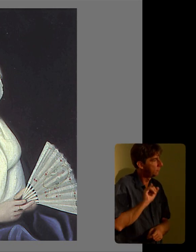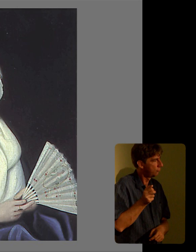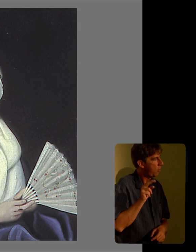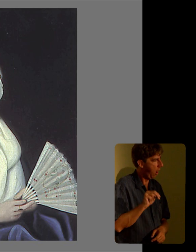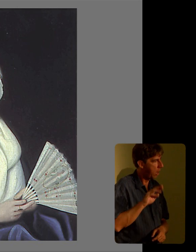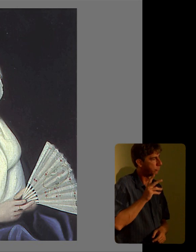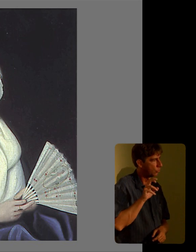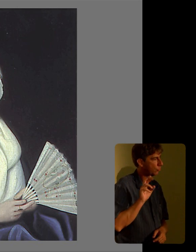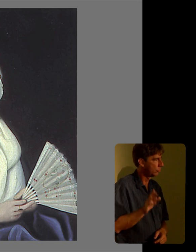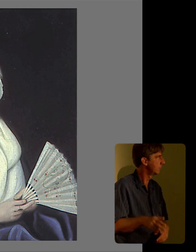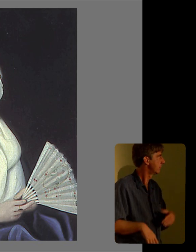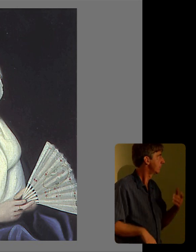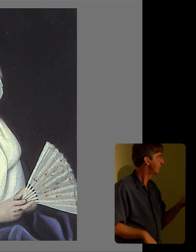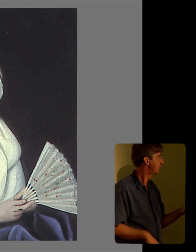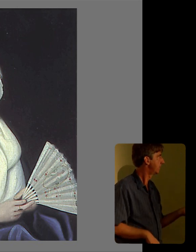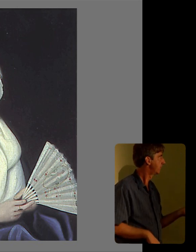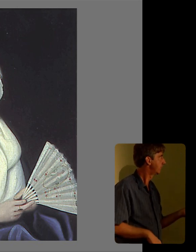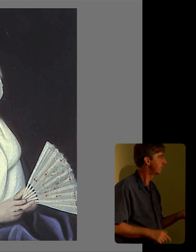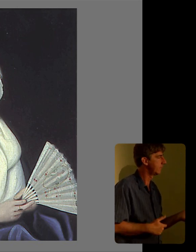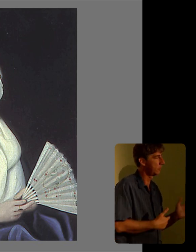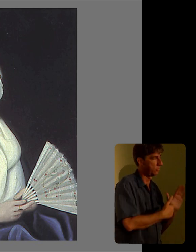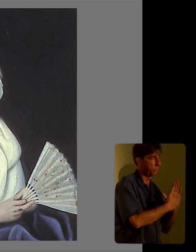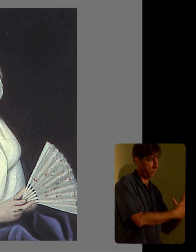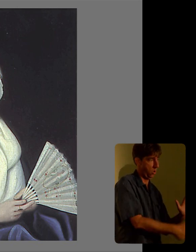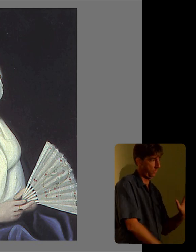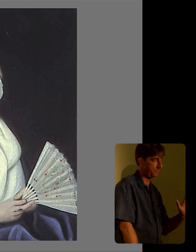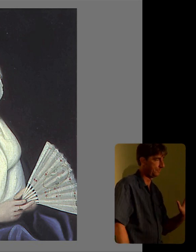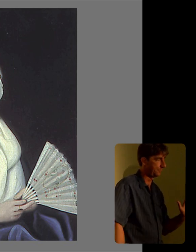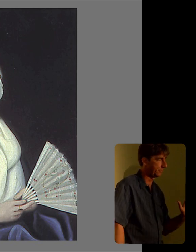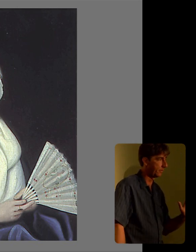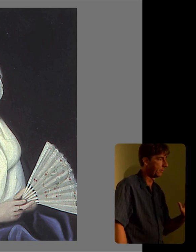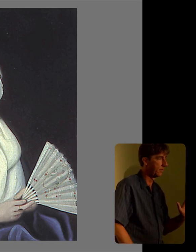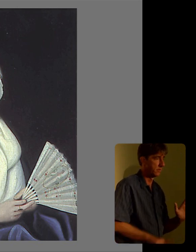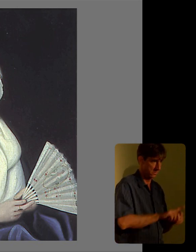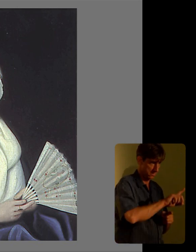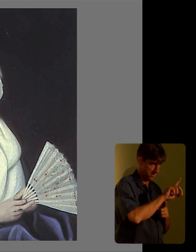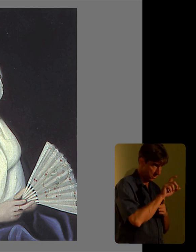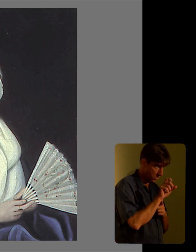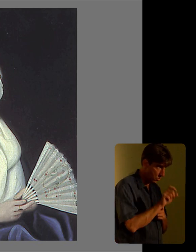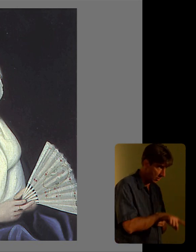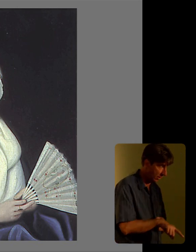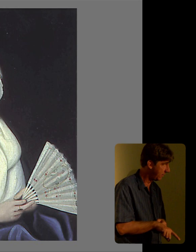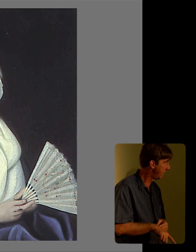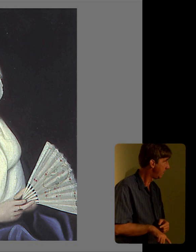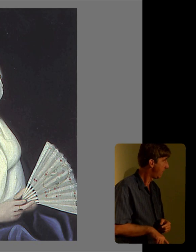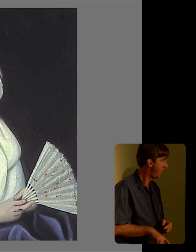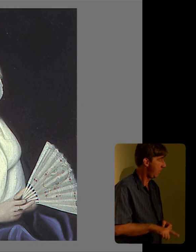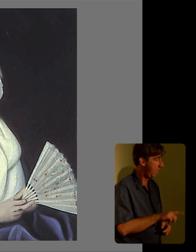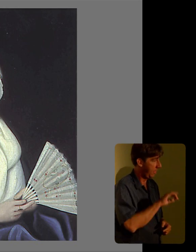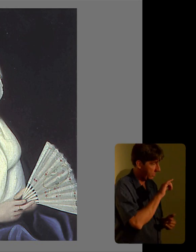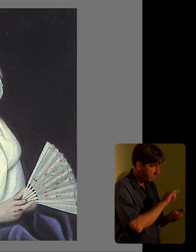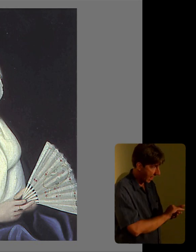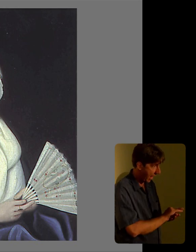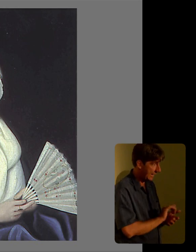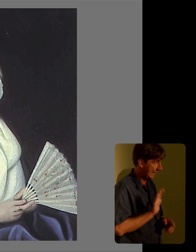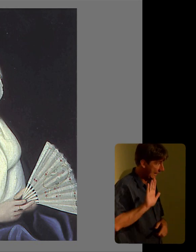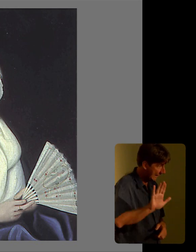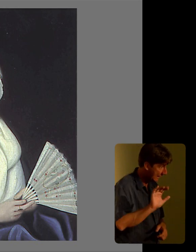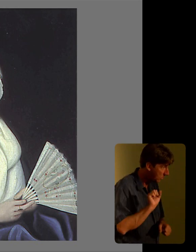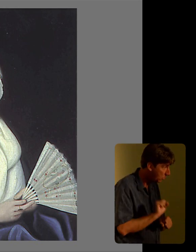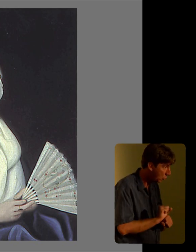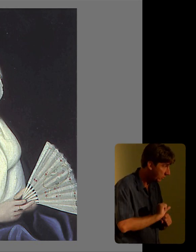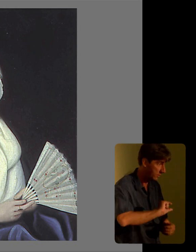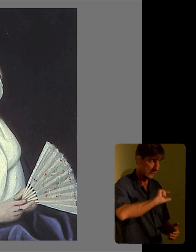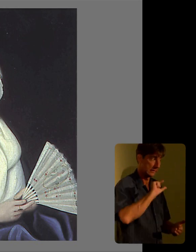Brewster. And I pose it really more as a question here than a solid attribution. I am not 100% sure that this is a